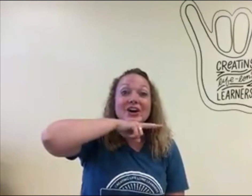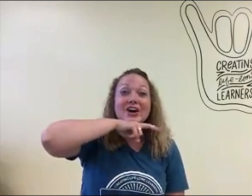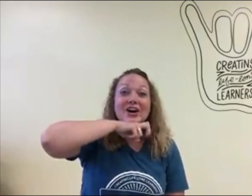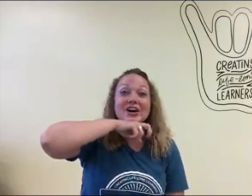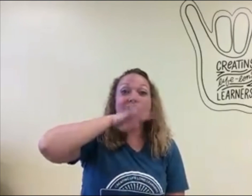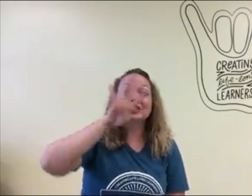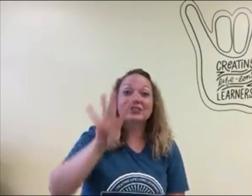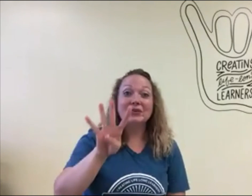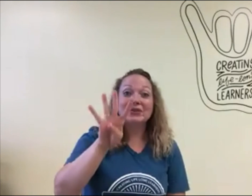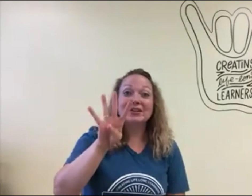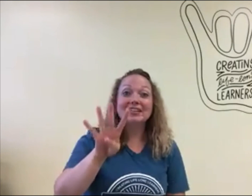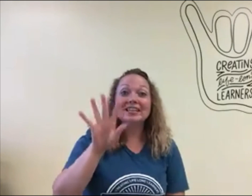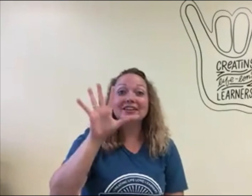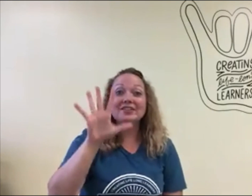1, 2, 3 little frogs,